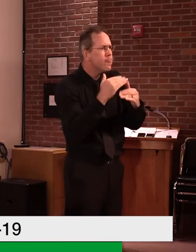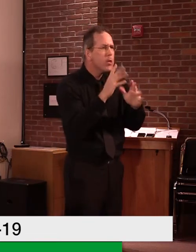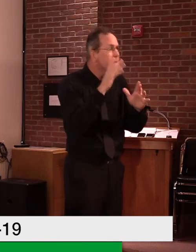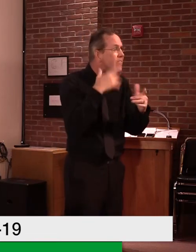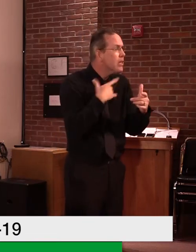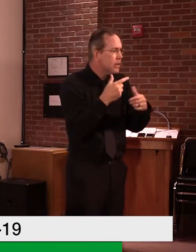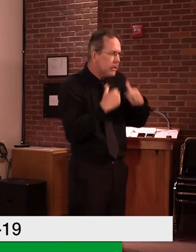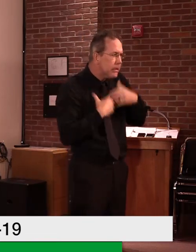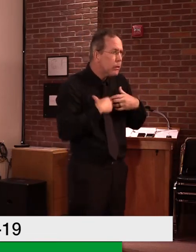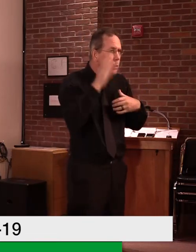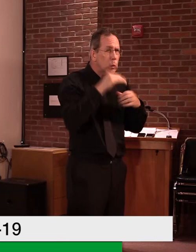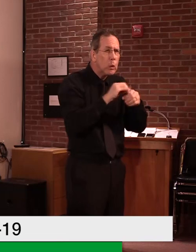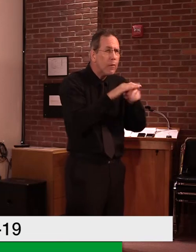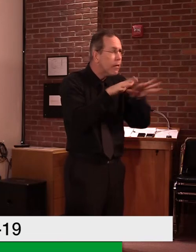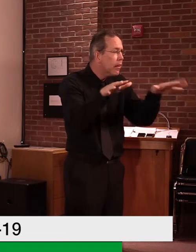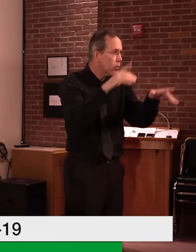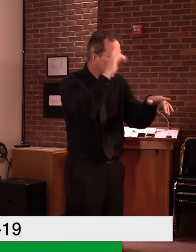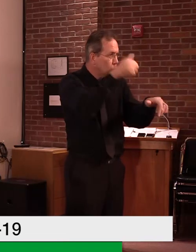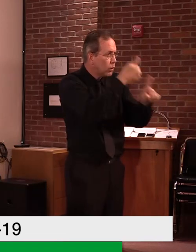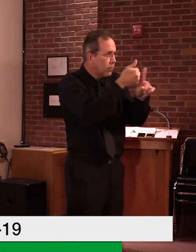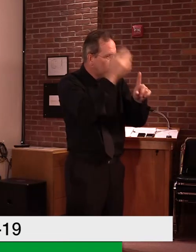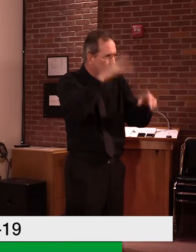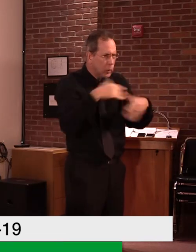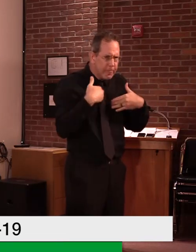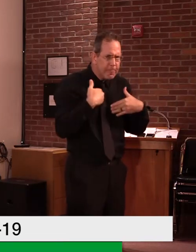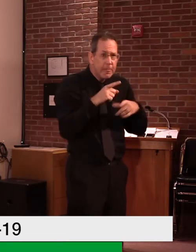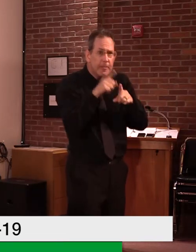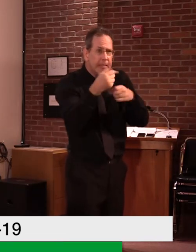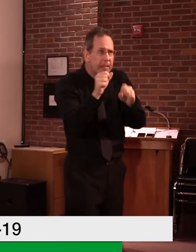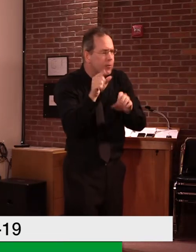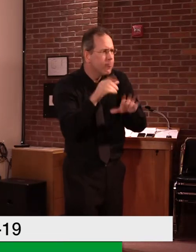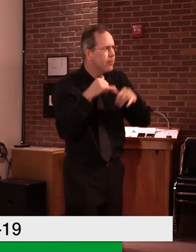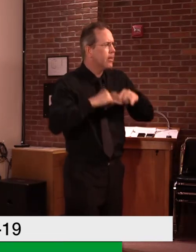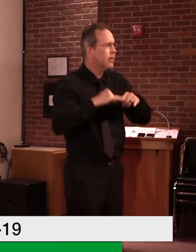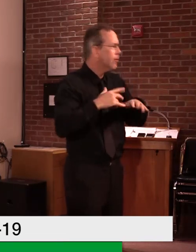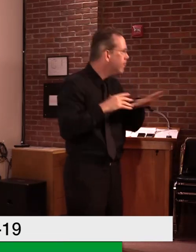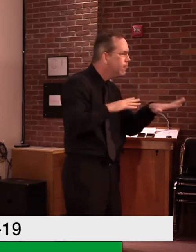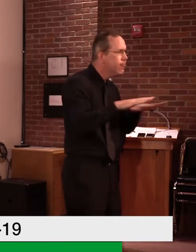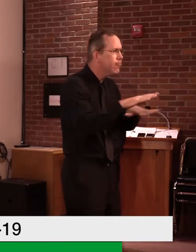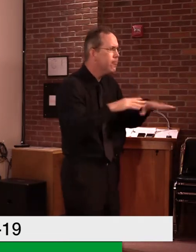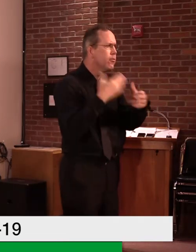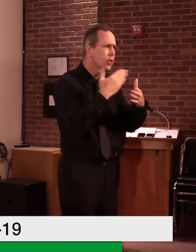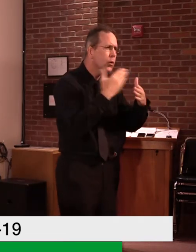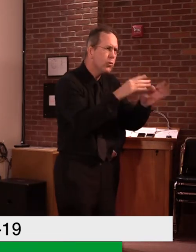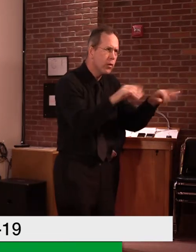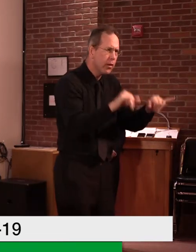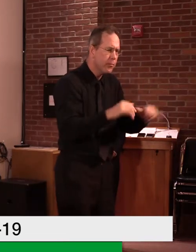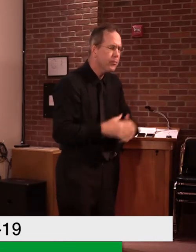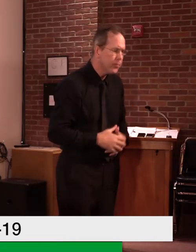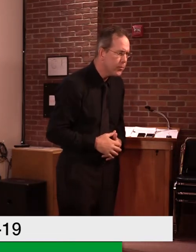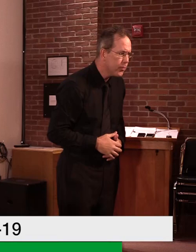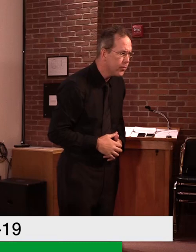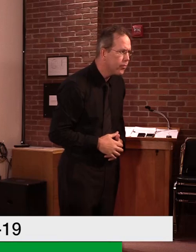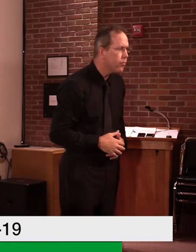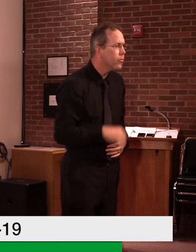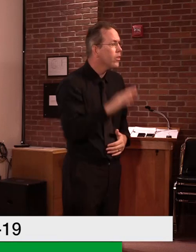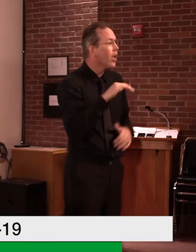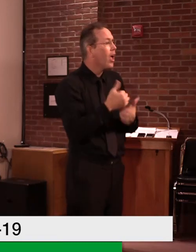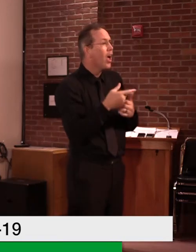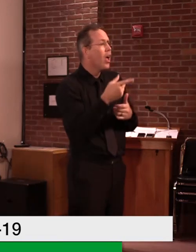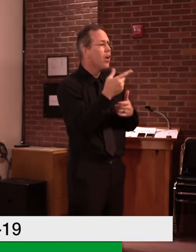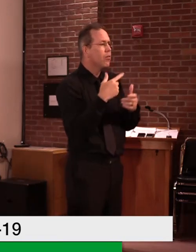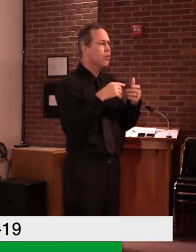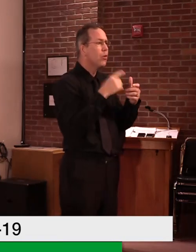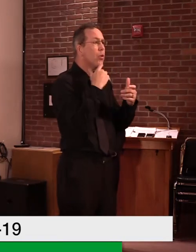had to prevent it from gaining much traction. You stayed home when it was